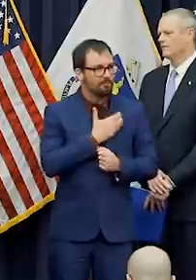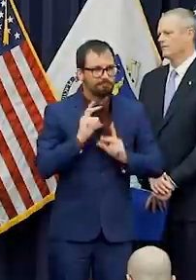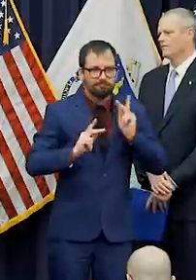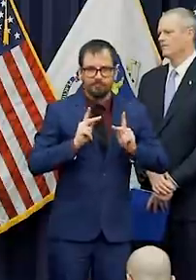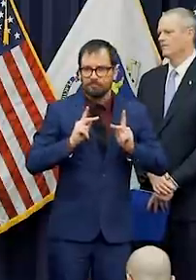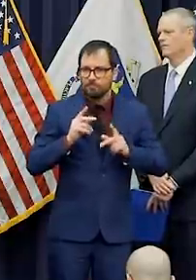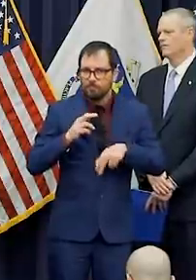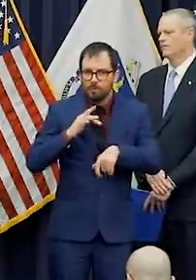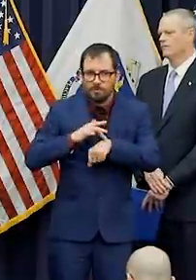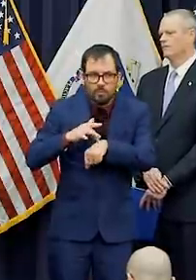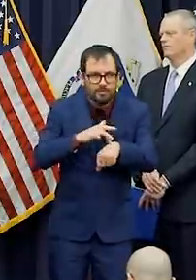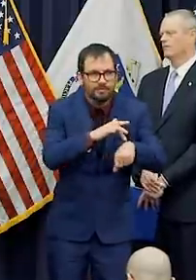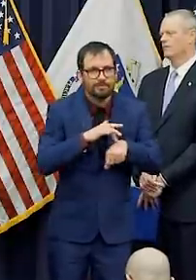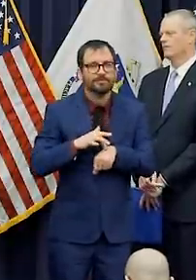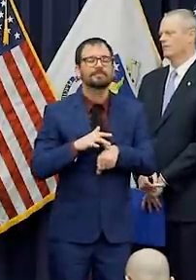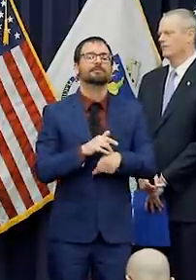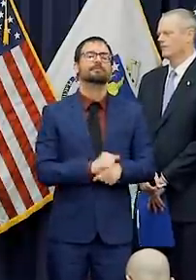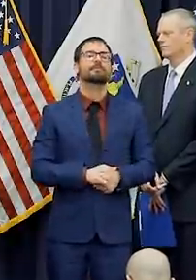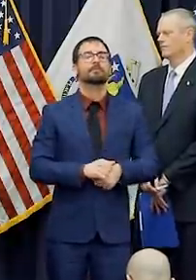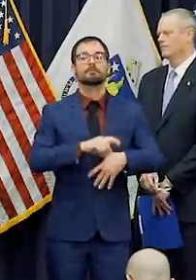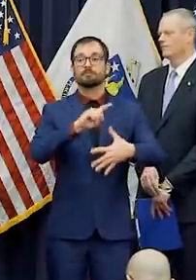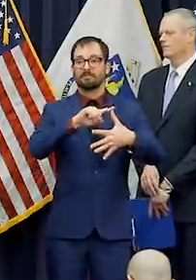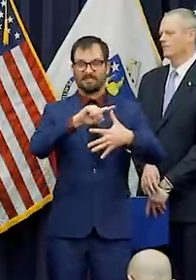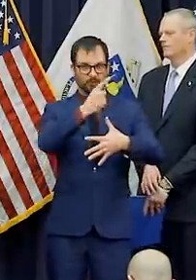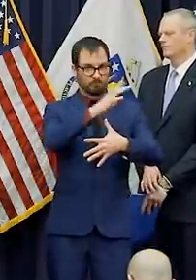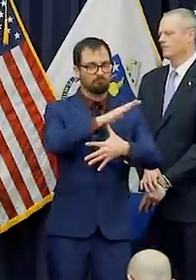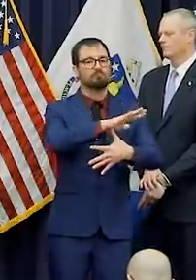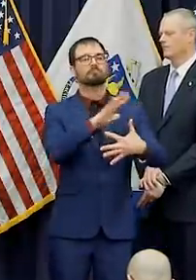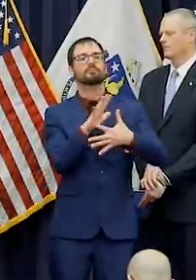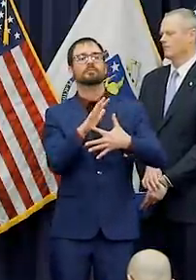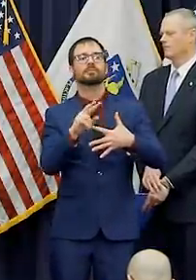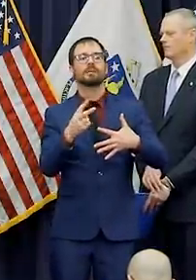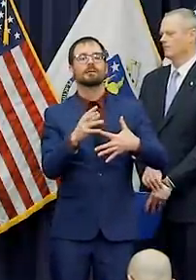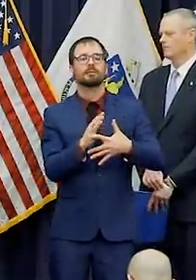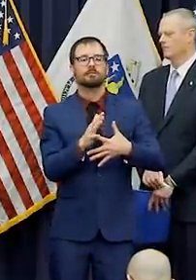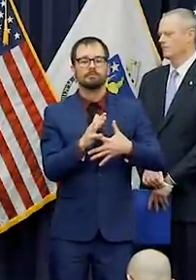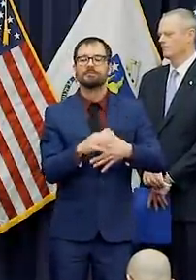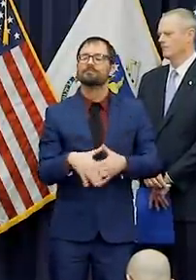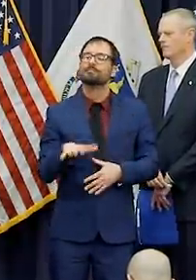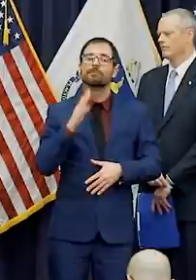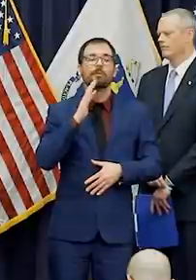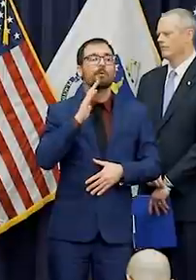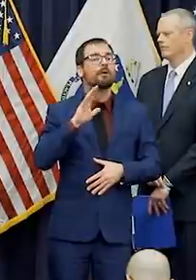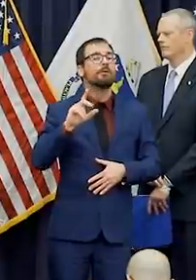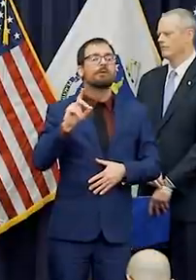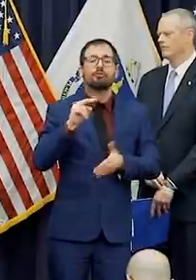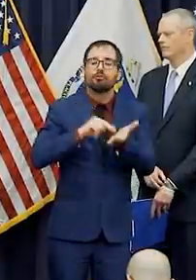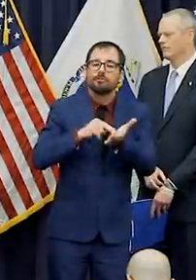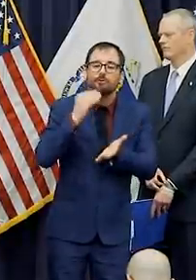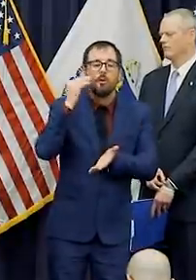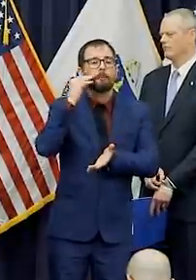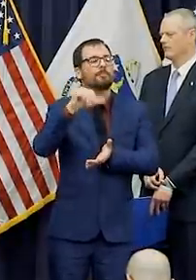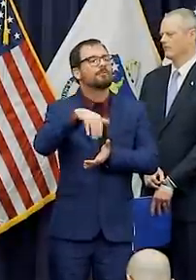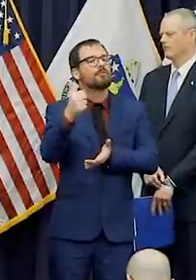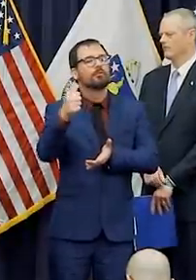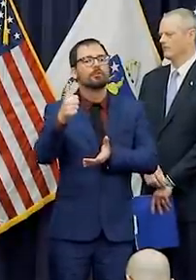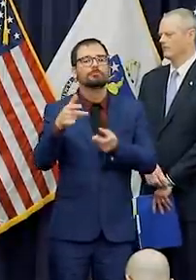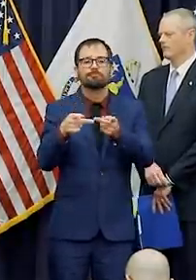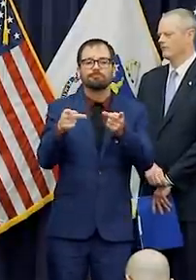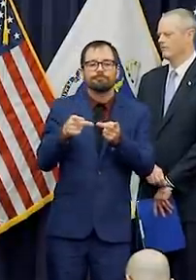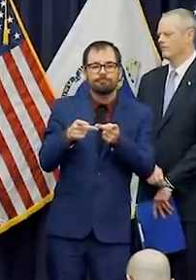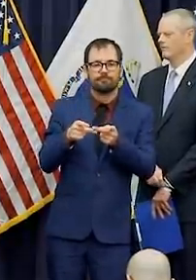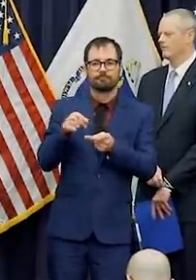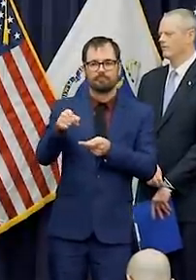all assisted living facilities, nursing facilities, and rest homes are to ban visitors to protect the health